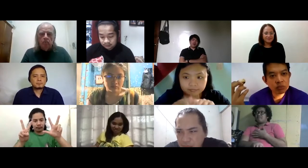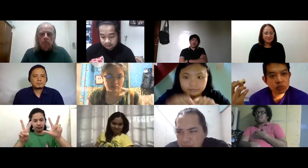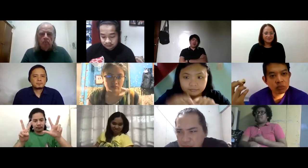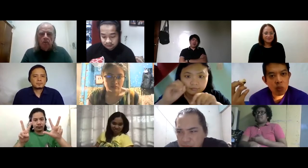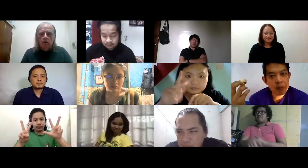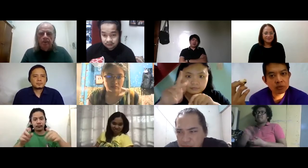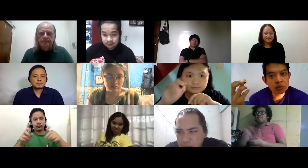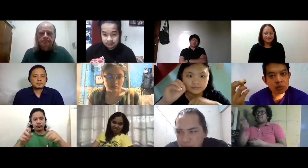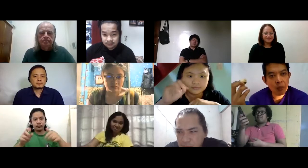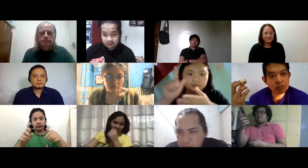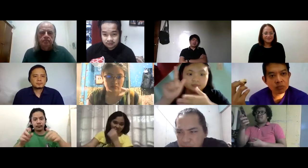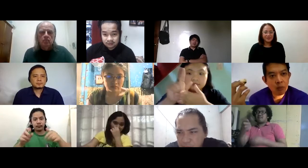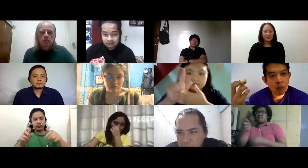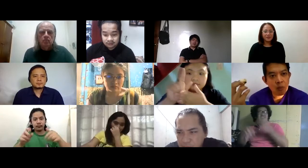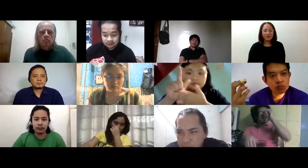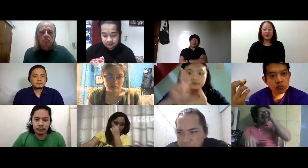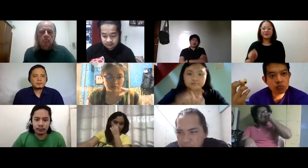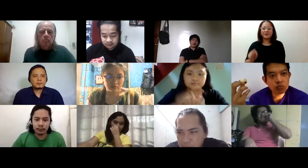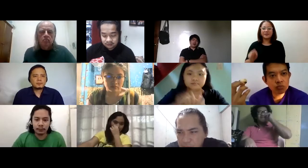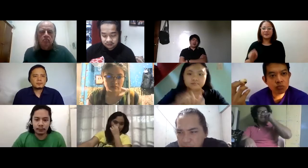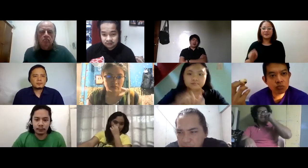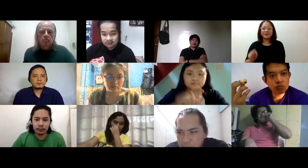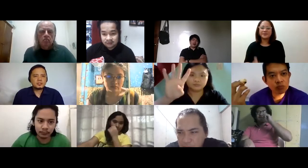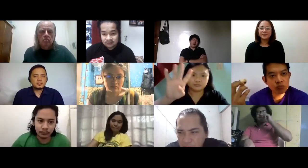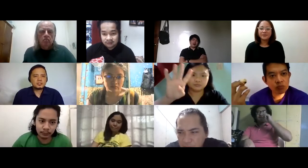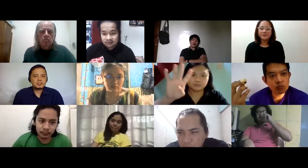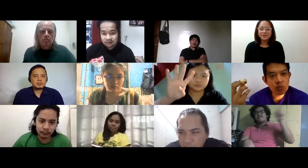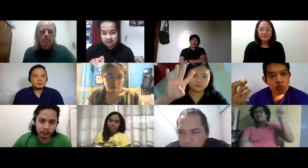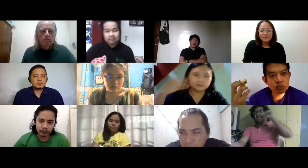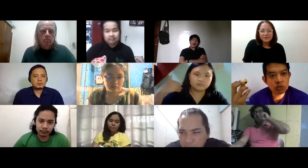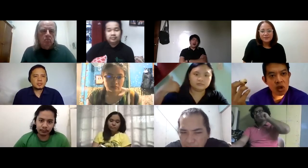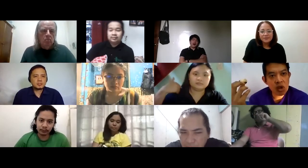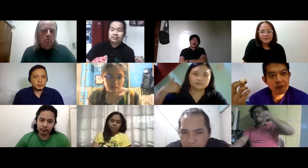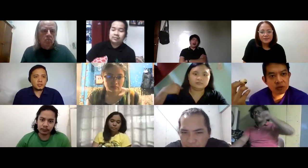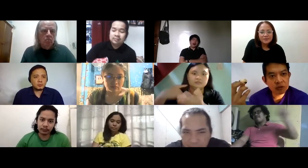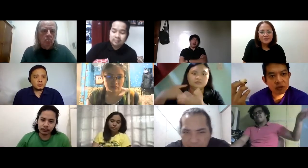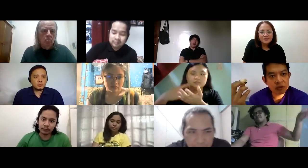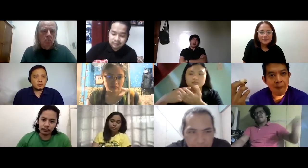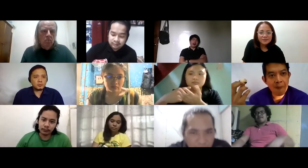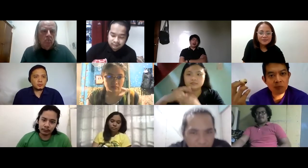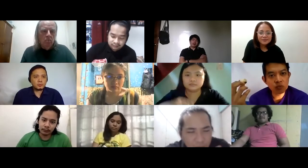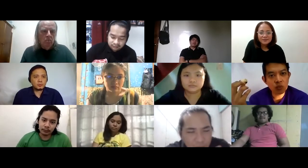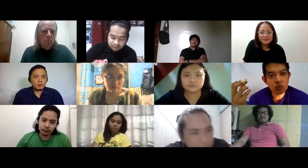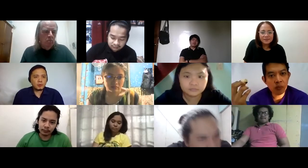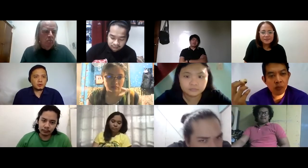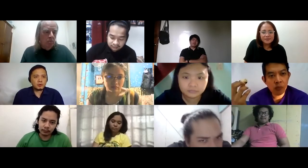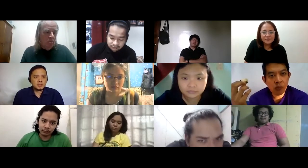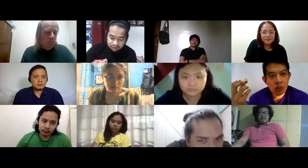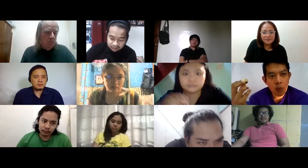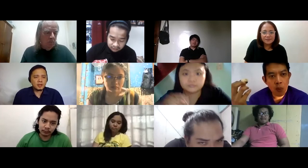All right. Do you still want? Do we want to go to lesson 4 now,